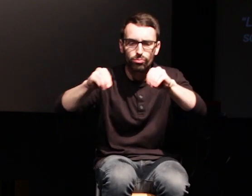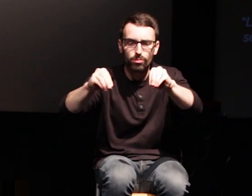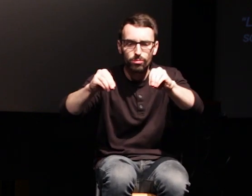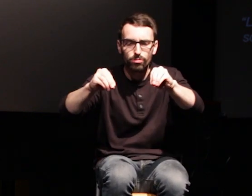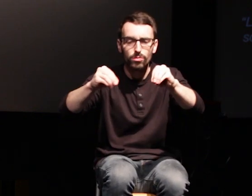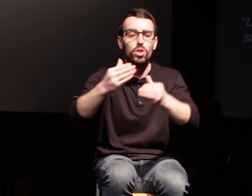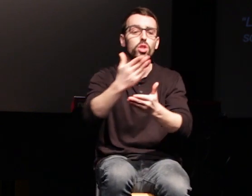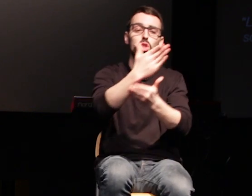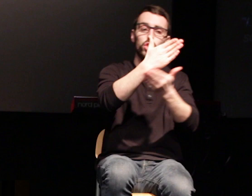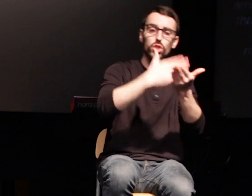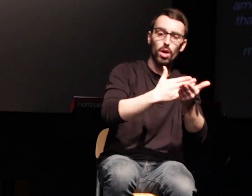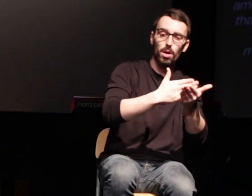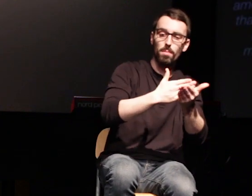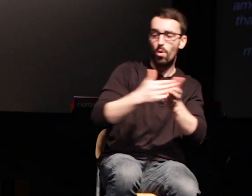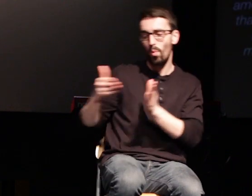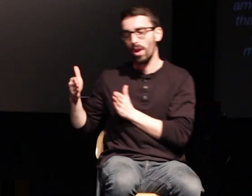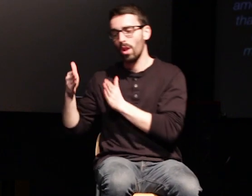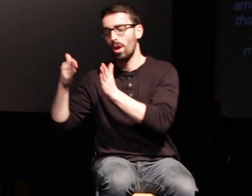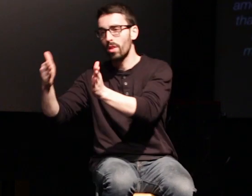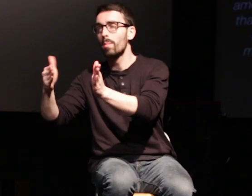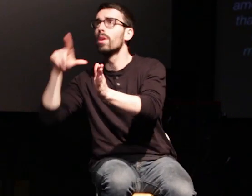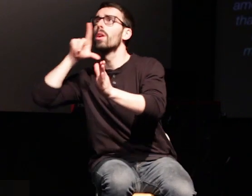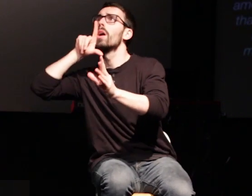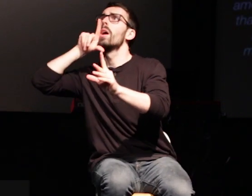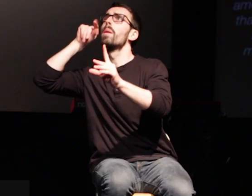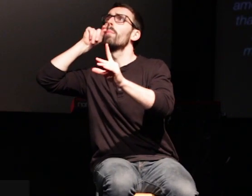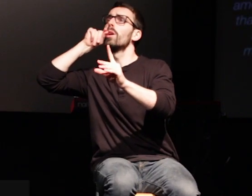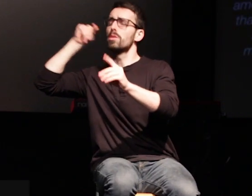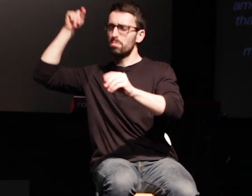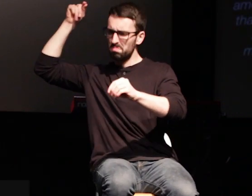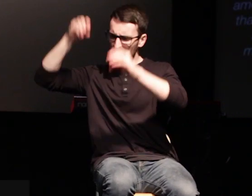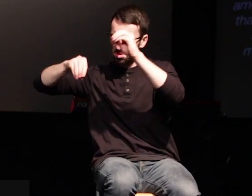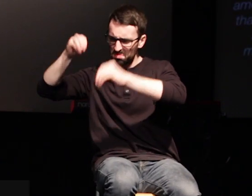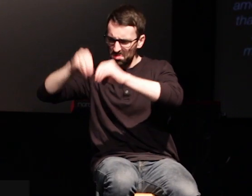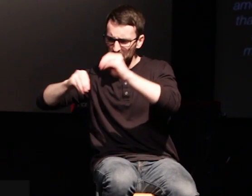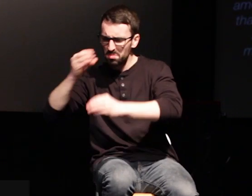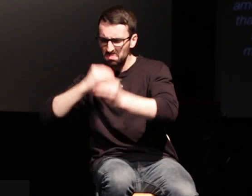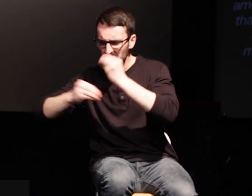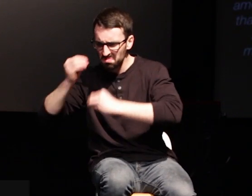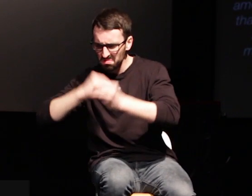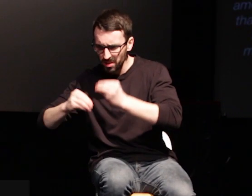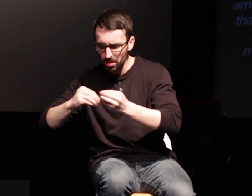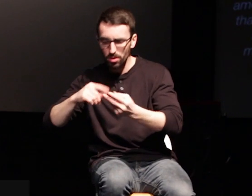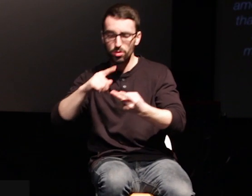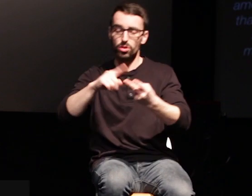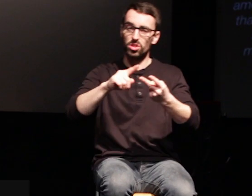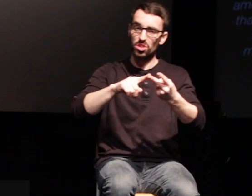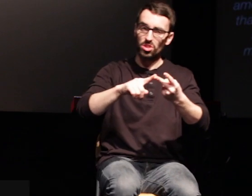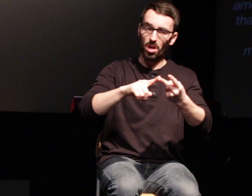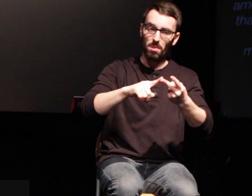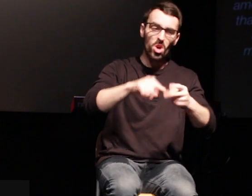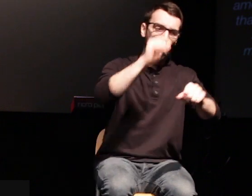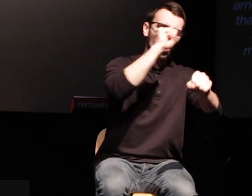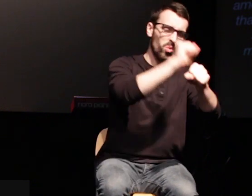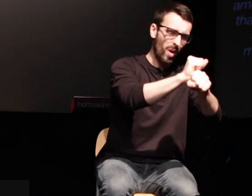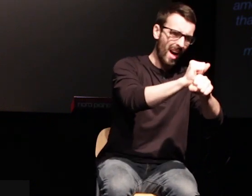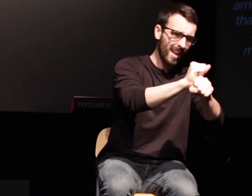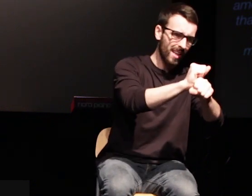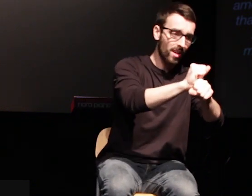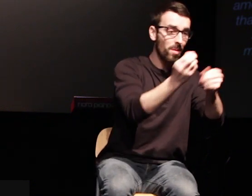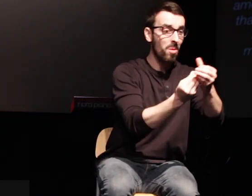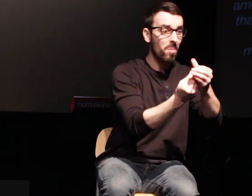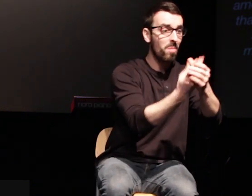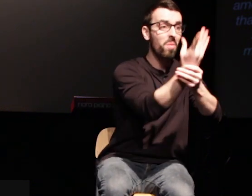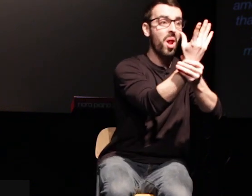birds came and ate it up. Some fell on rocky places where it did not have much soil. It sprang up quickly, but because the soil was shallow,